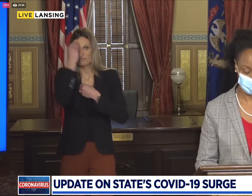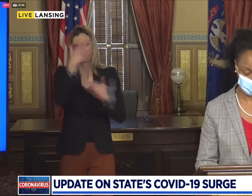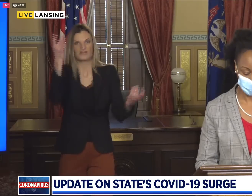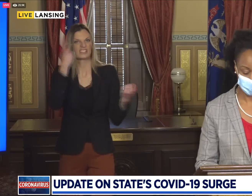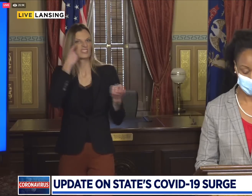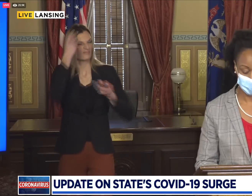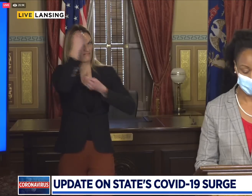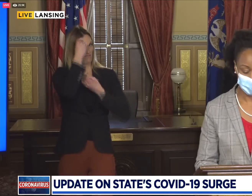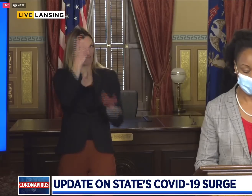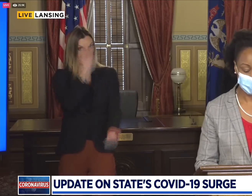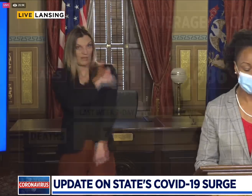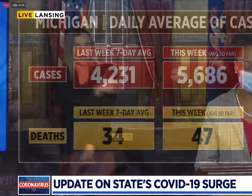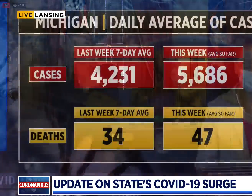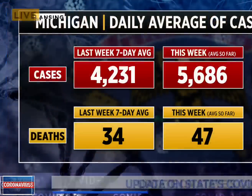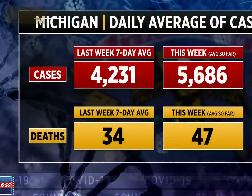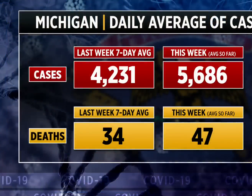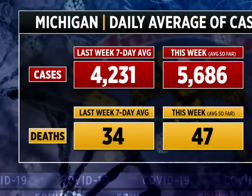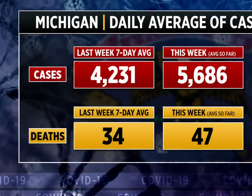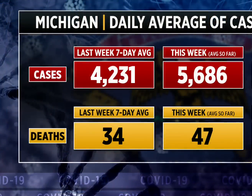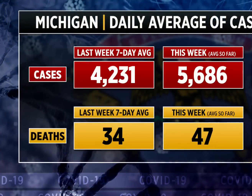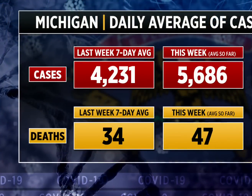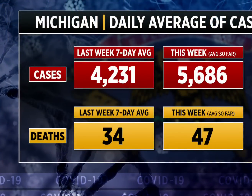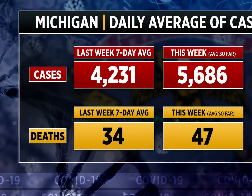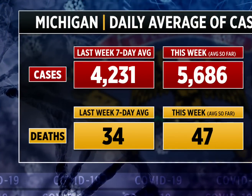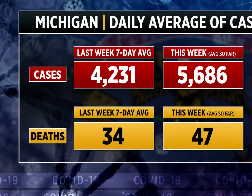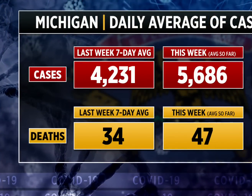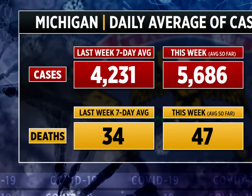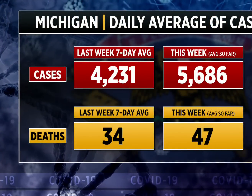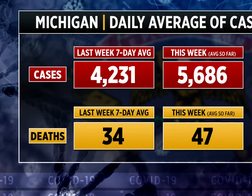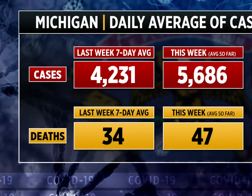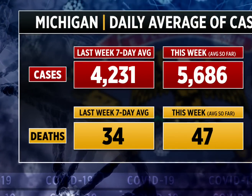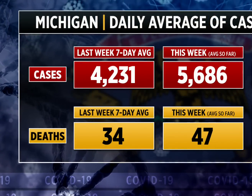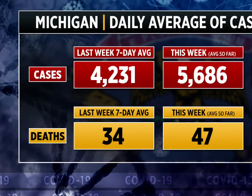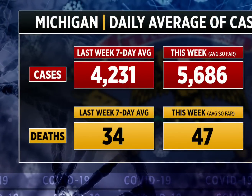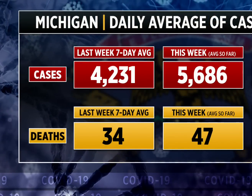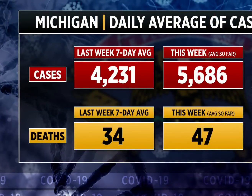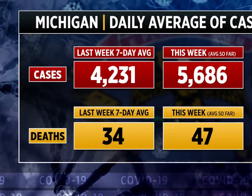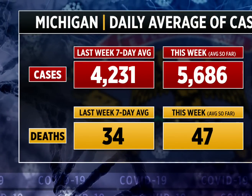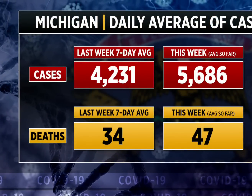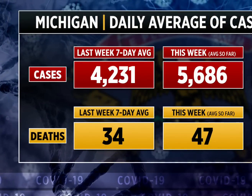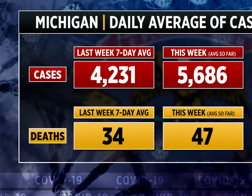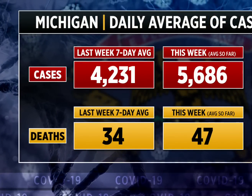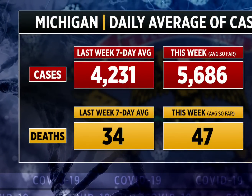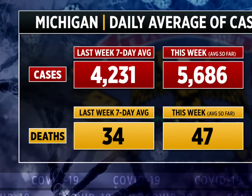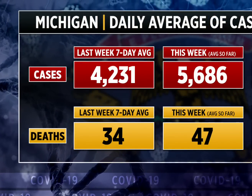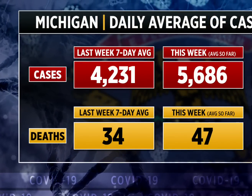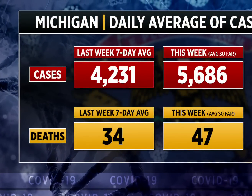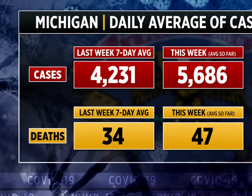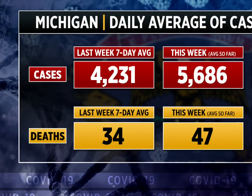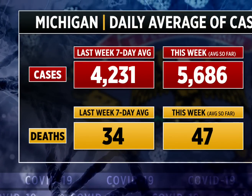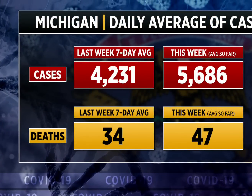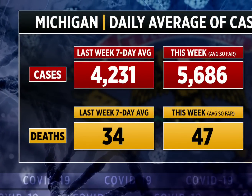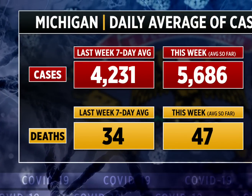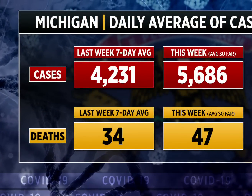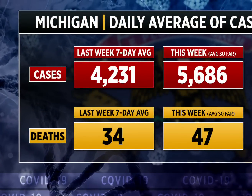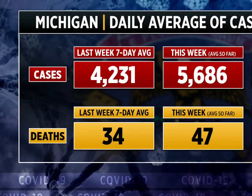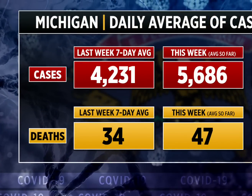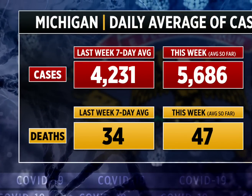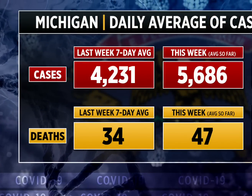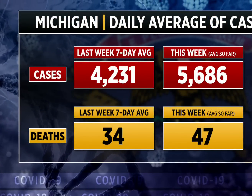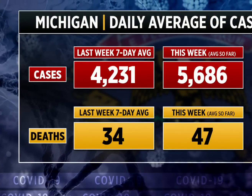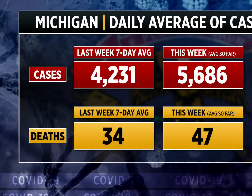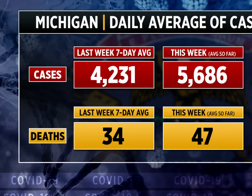bad this is getting, that they are using more and more PPE, and that their medical wards and ICUs are filling up